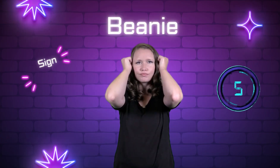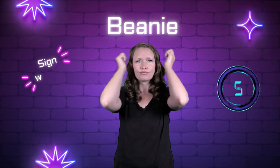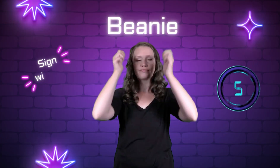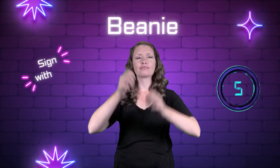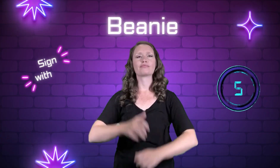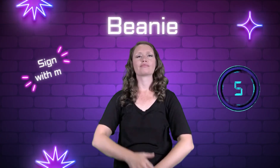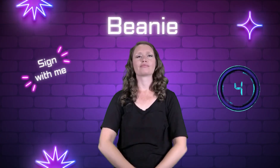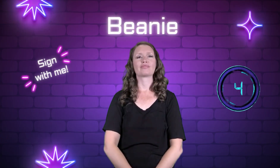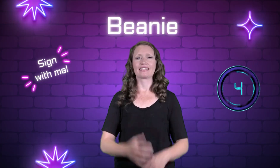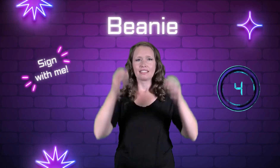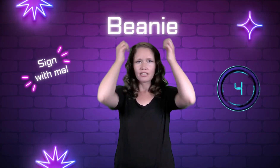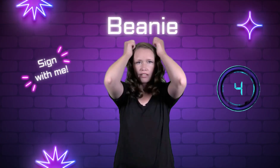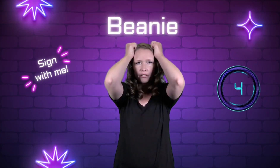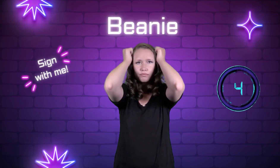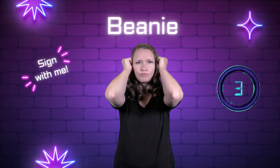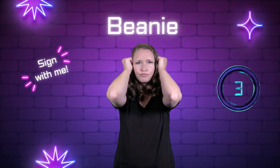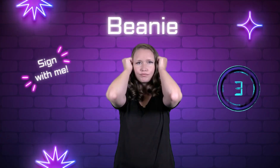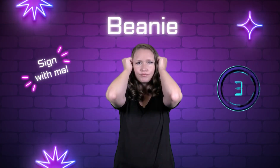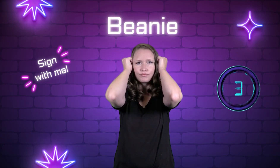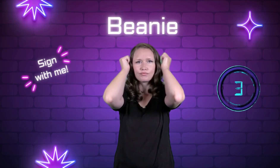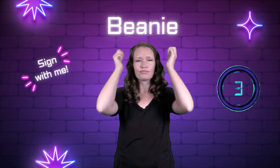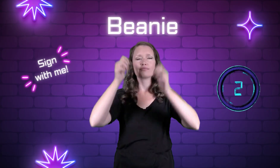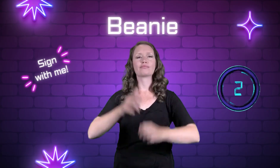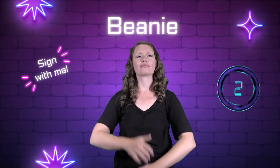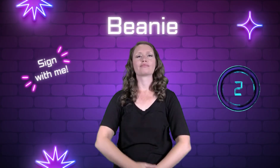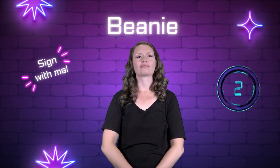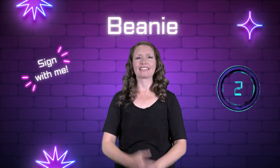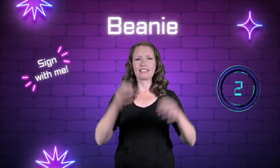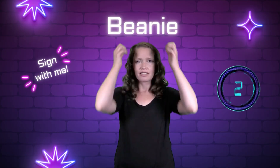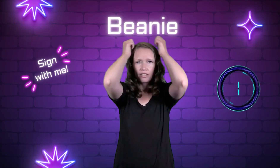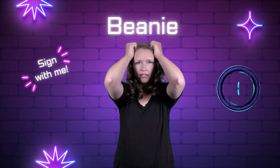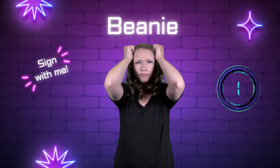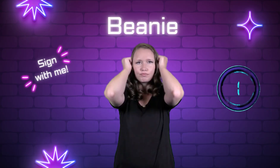Sign with me, sign, beanie.